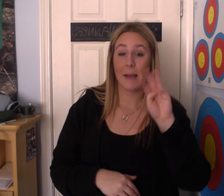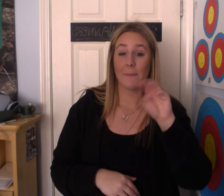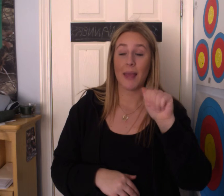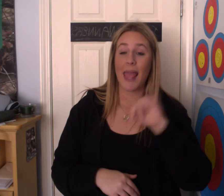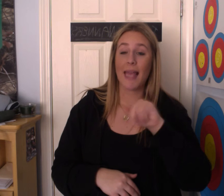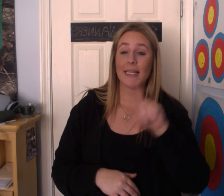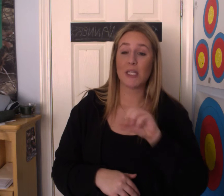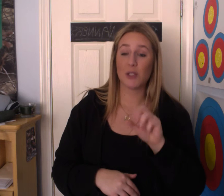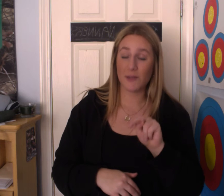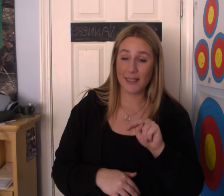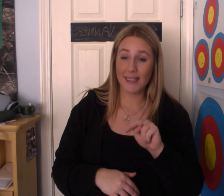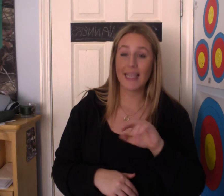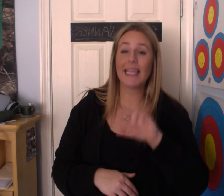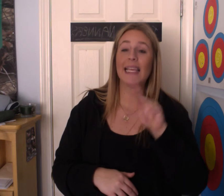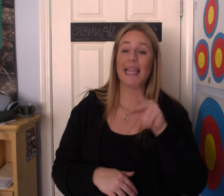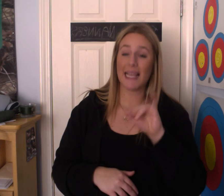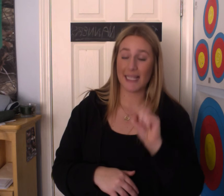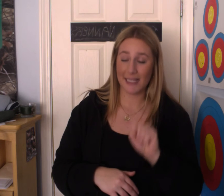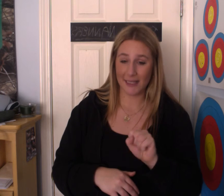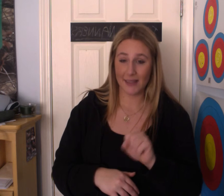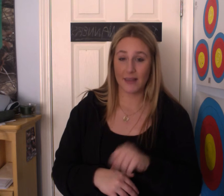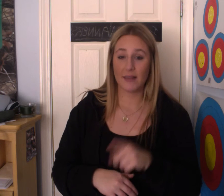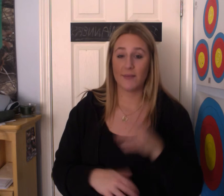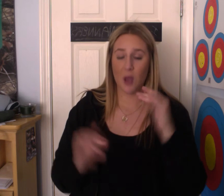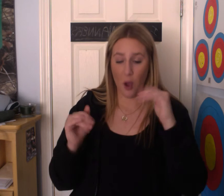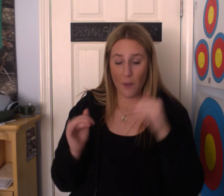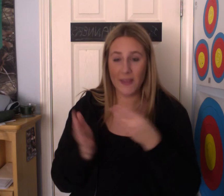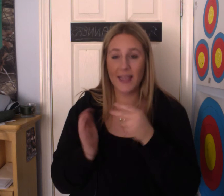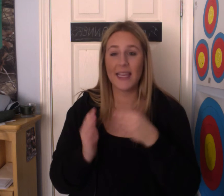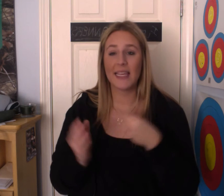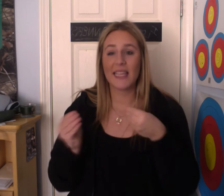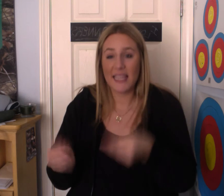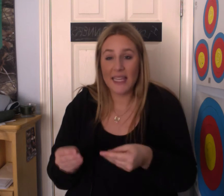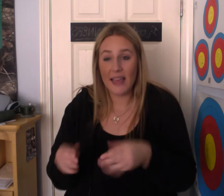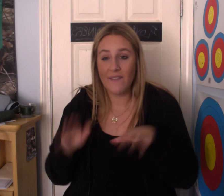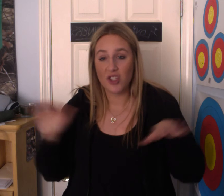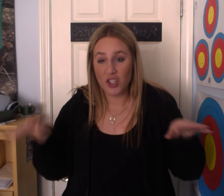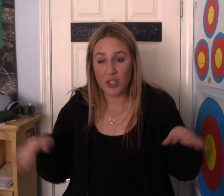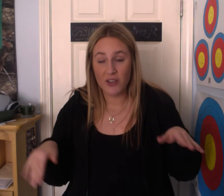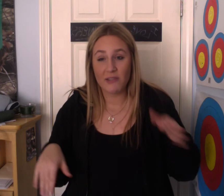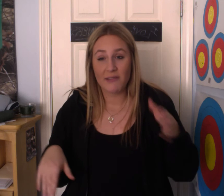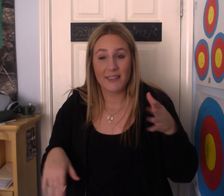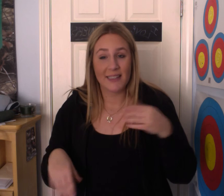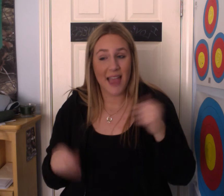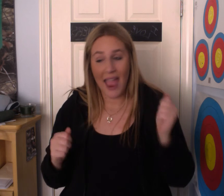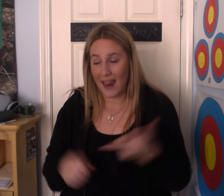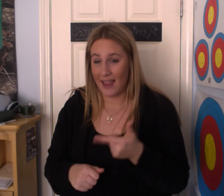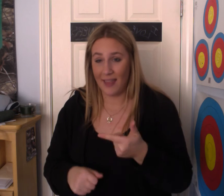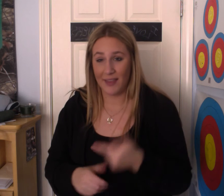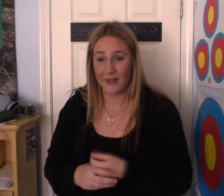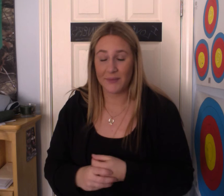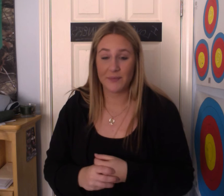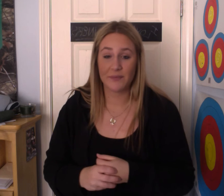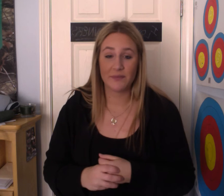that hopes to give Palestinian refugee children a sliver of the chance my parents gave me. But the one moment that stands